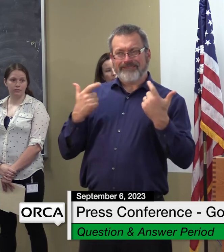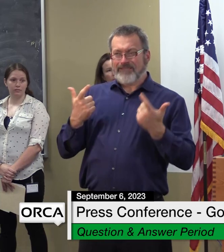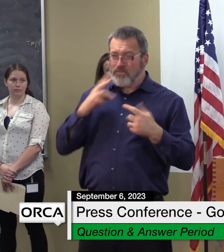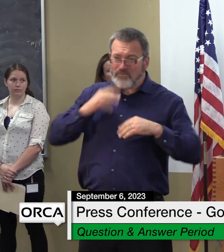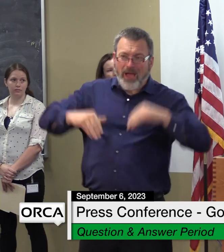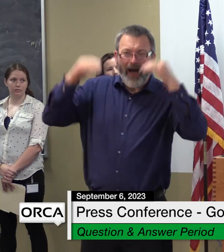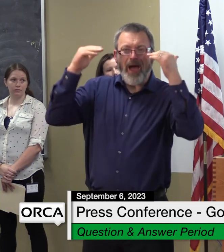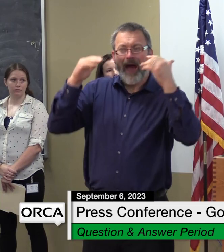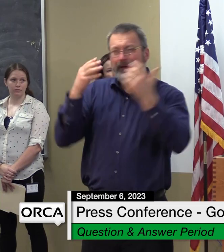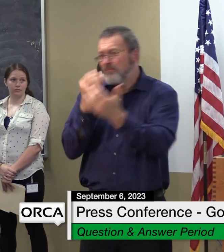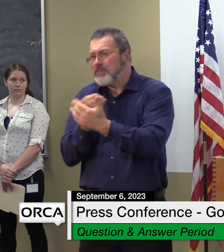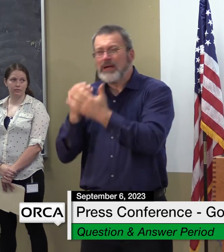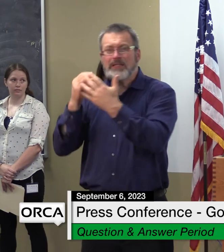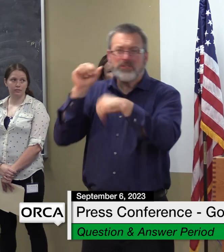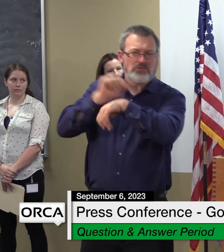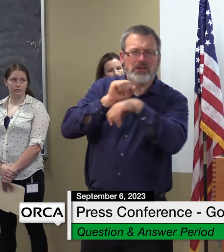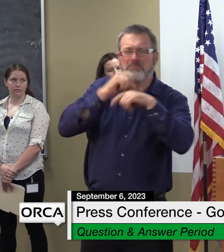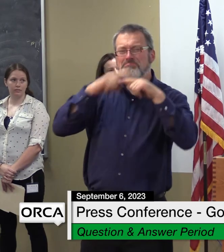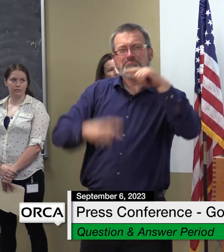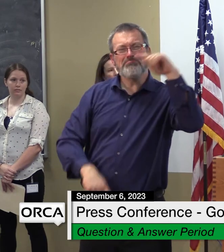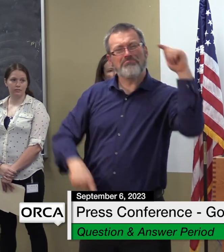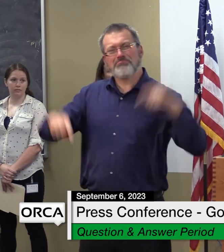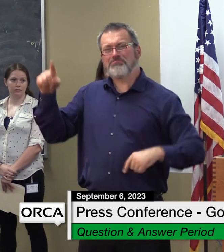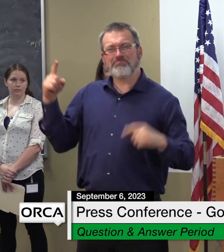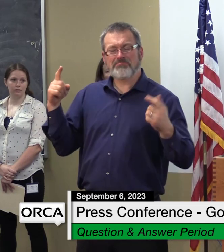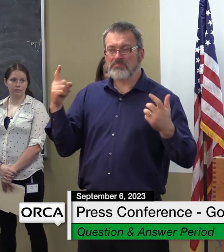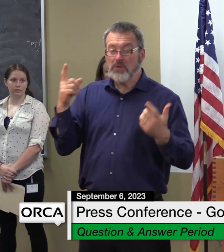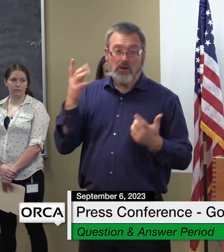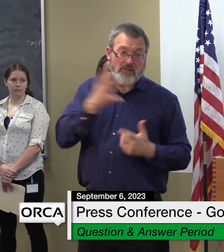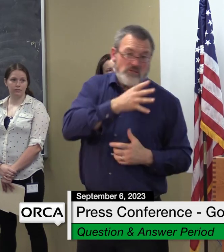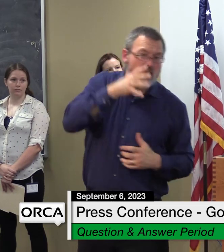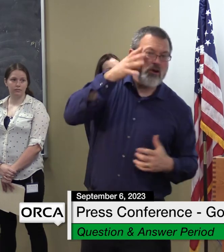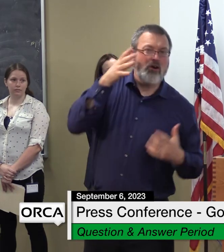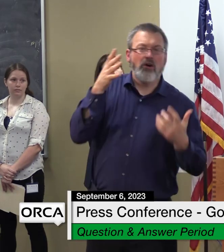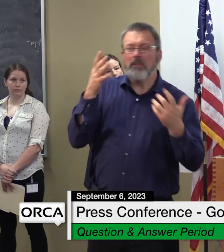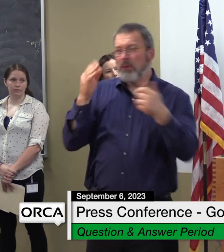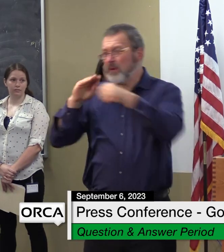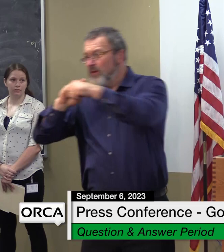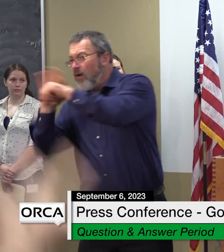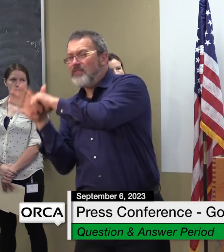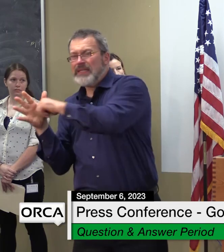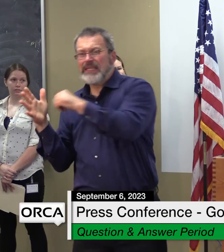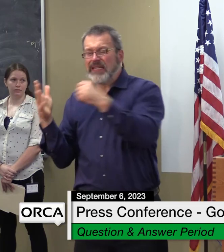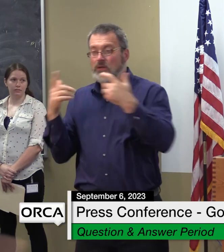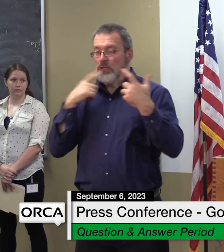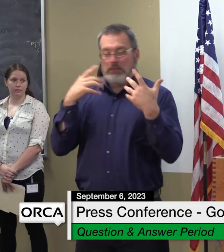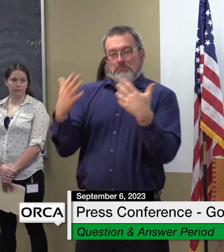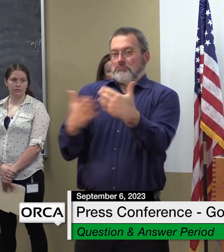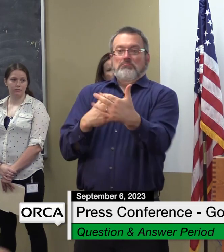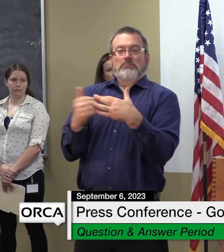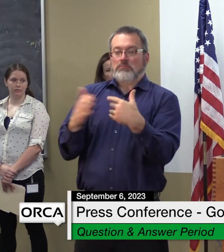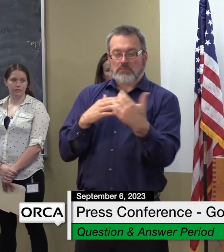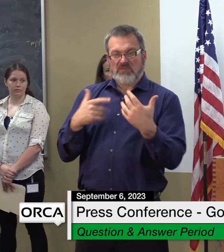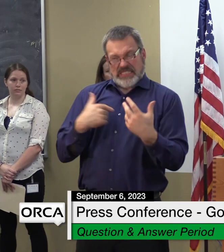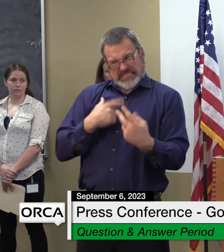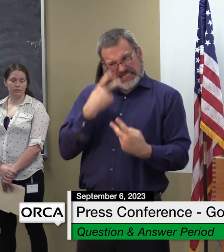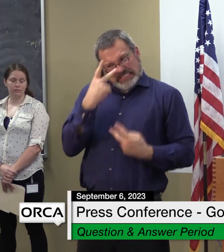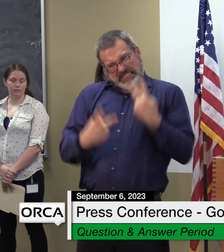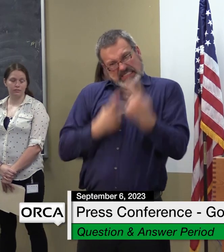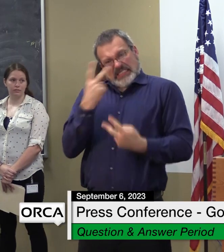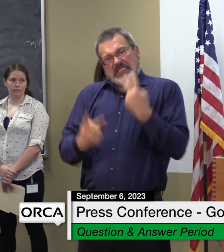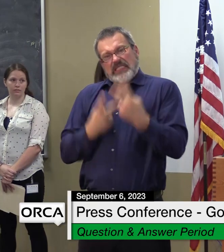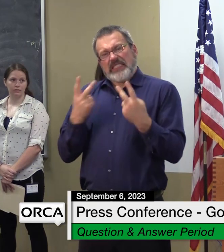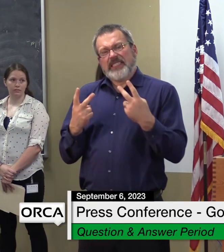through it, whether it's in agriculture or through this pandemic. We've just seen the signs of this over the years,